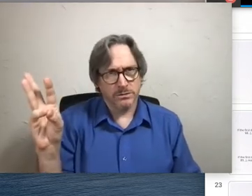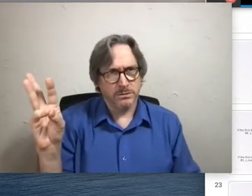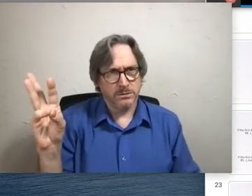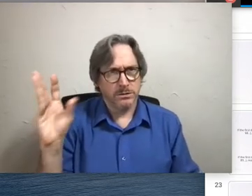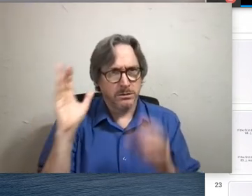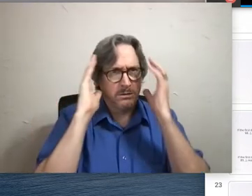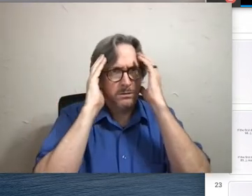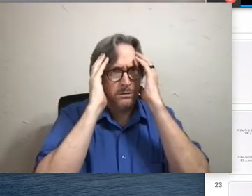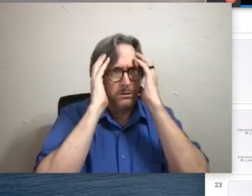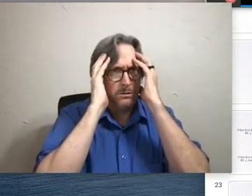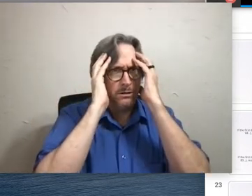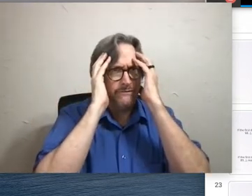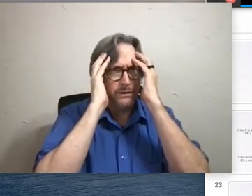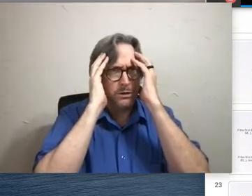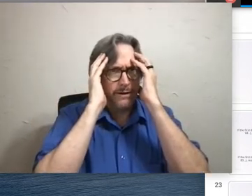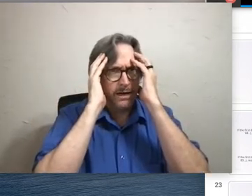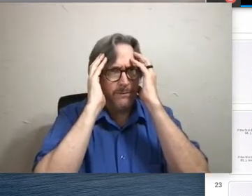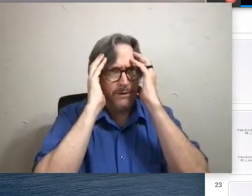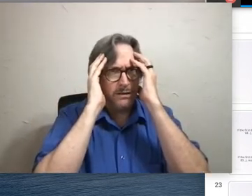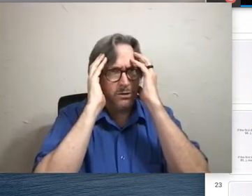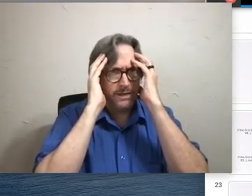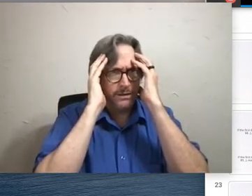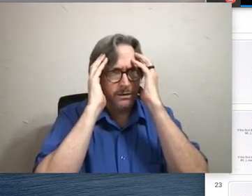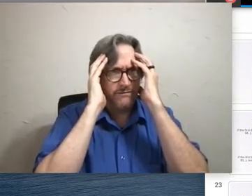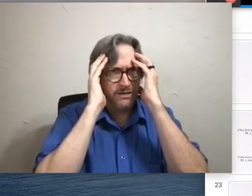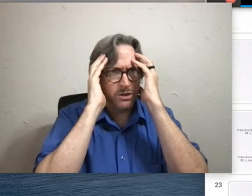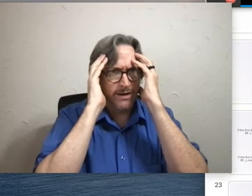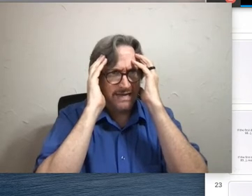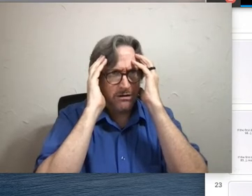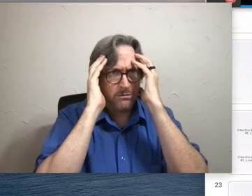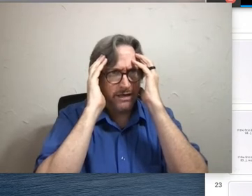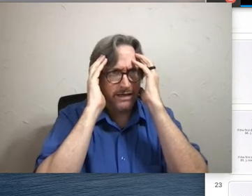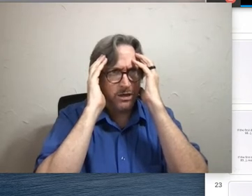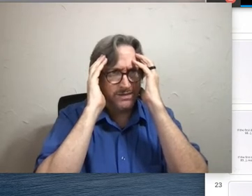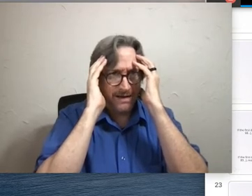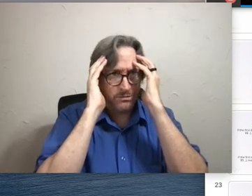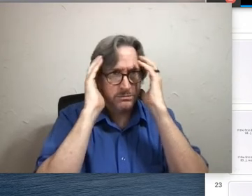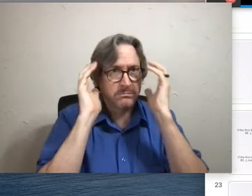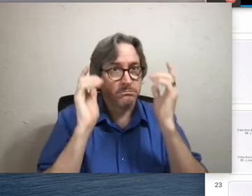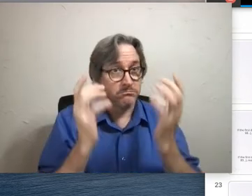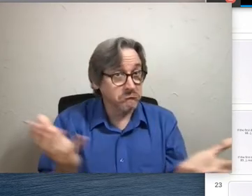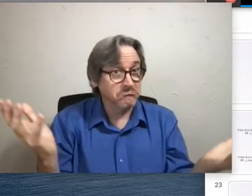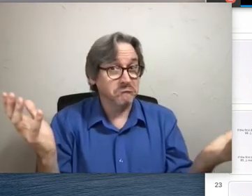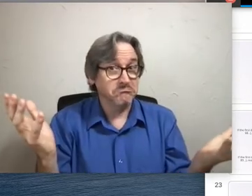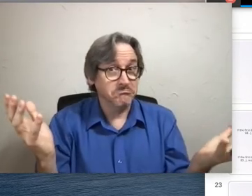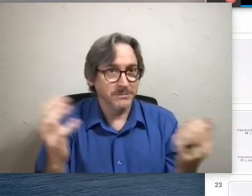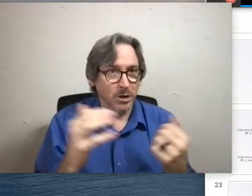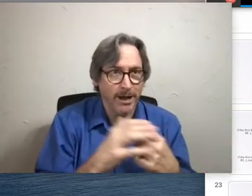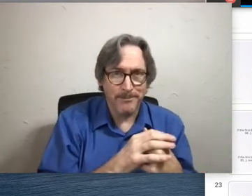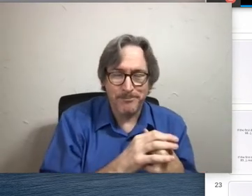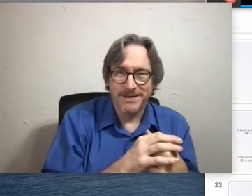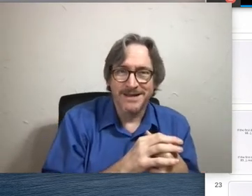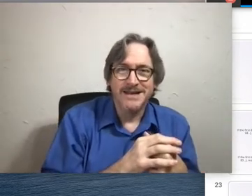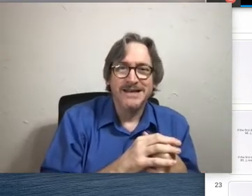out. If it's going up, it goes in. If it's going down, it goes out.